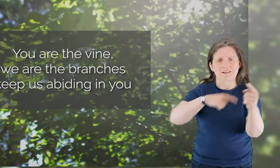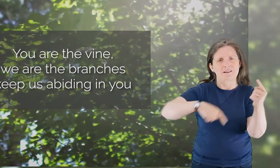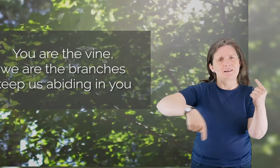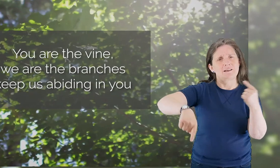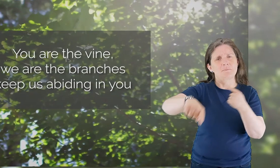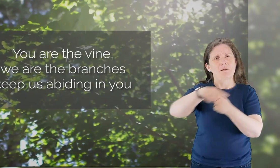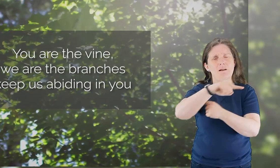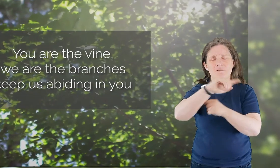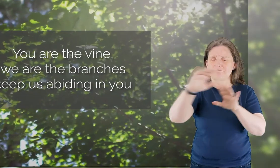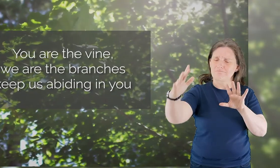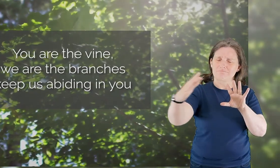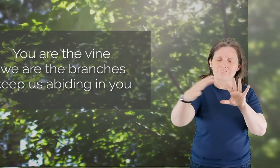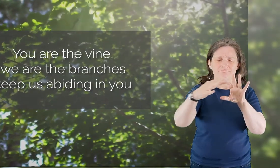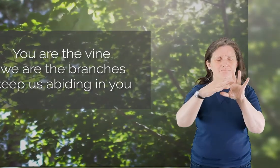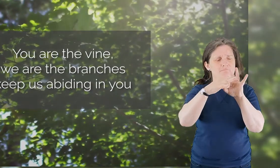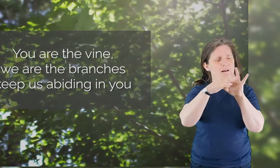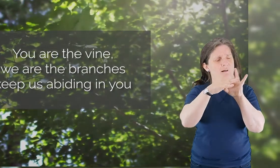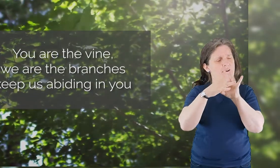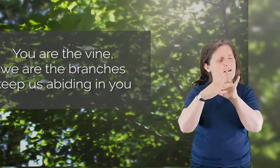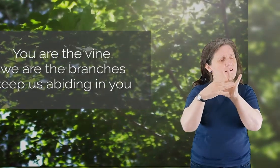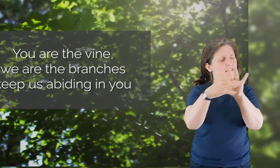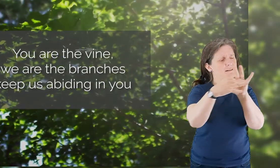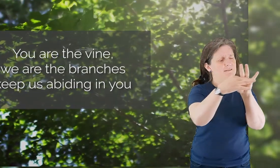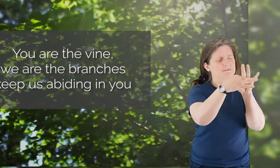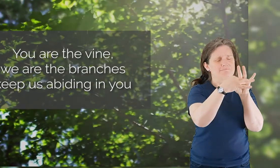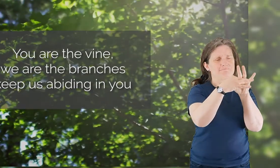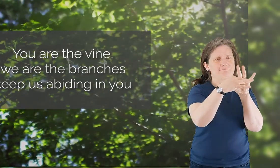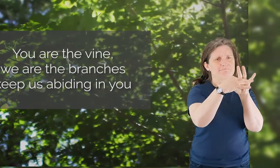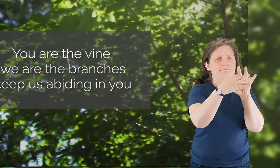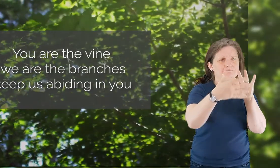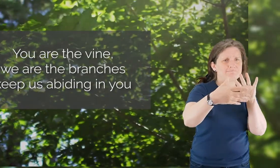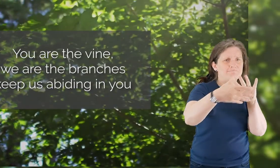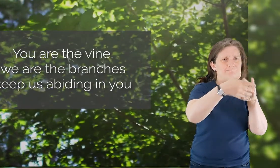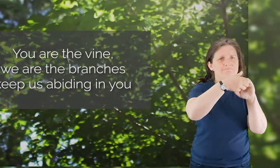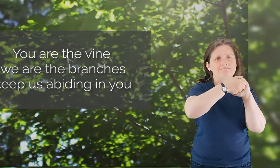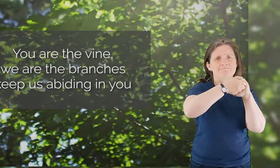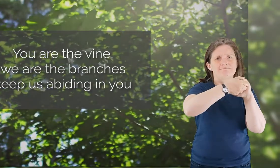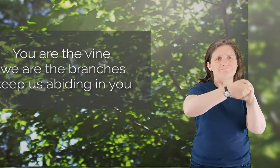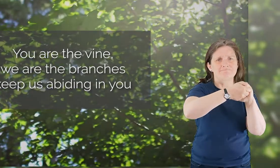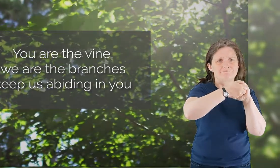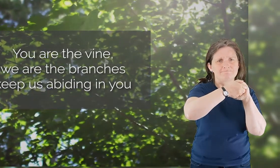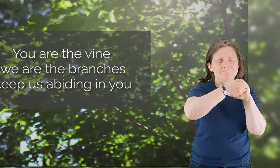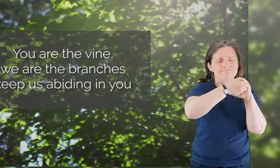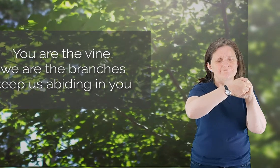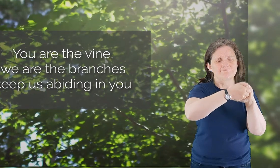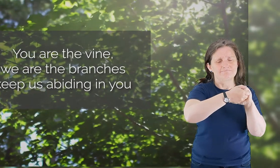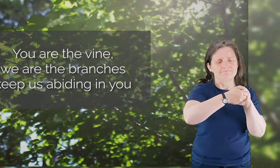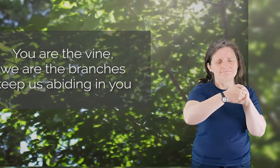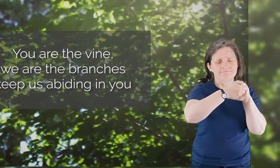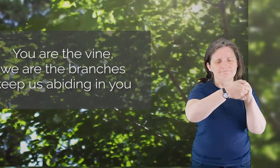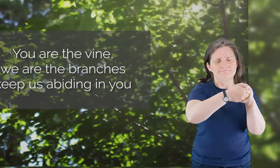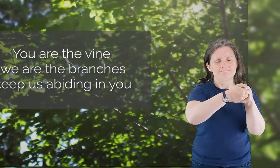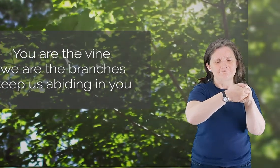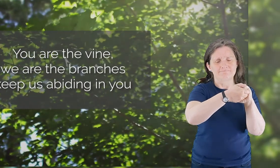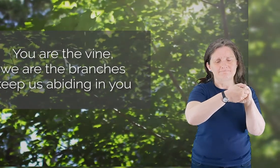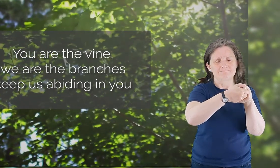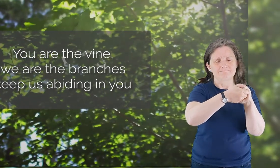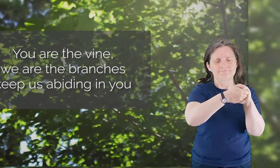branches, keep us abiding in you.